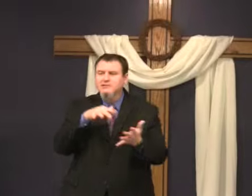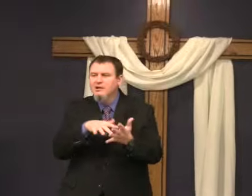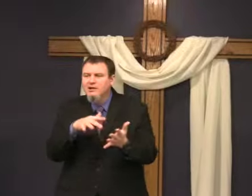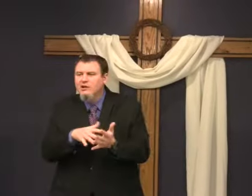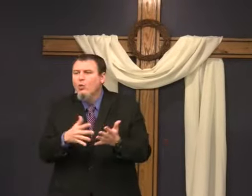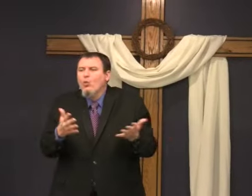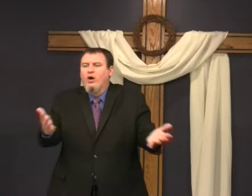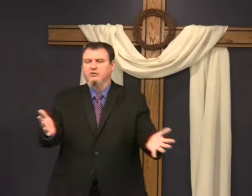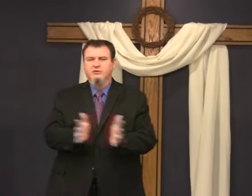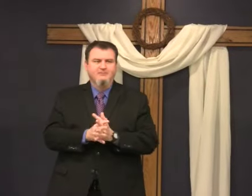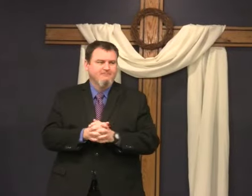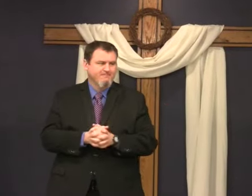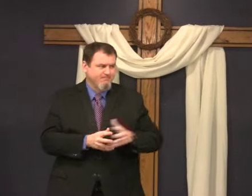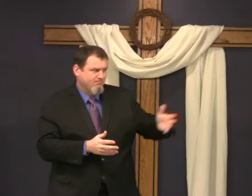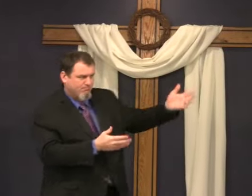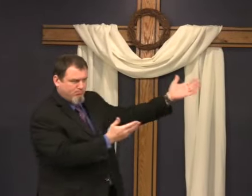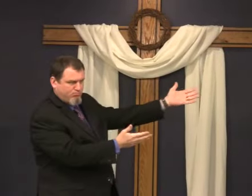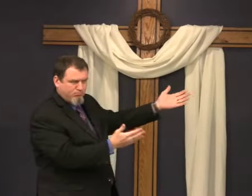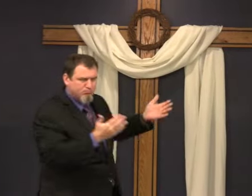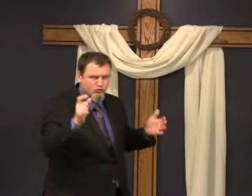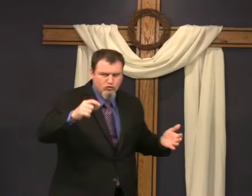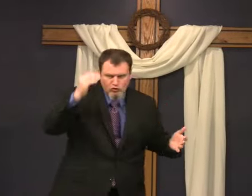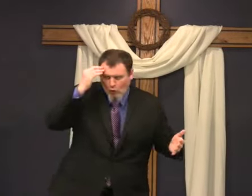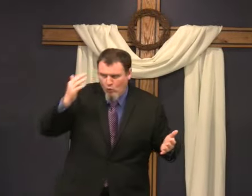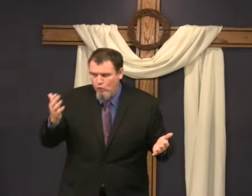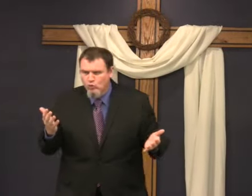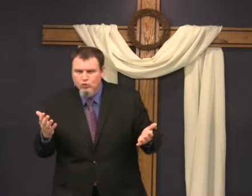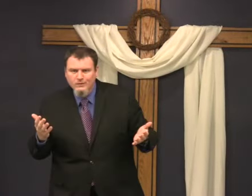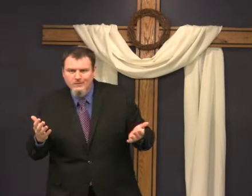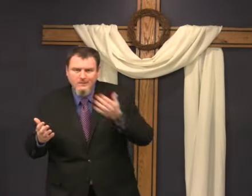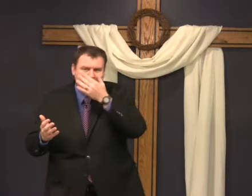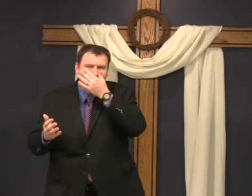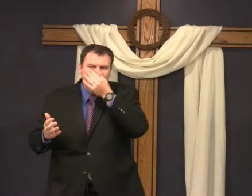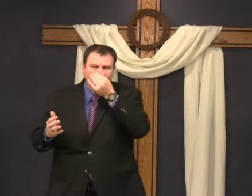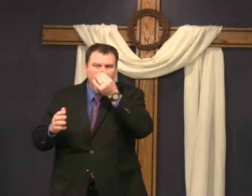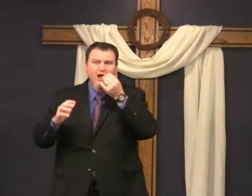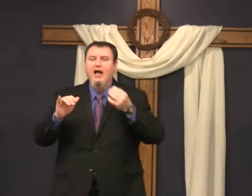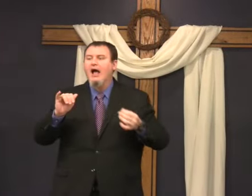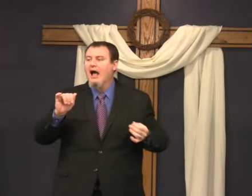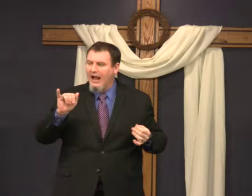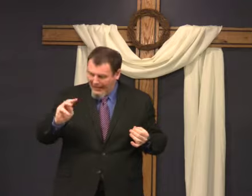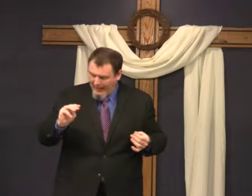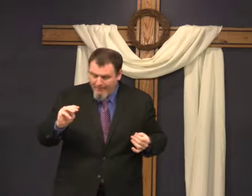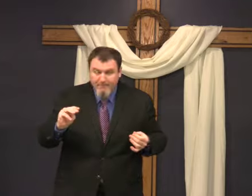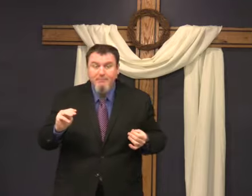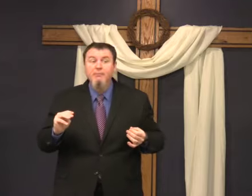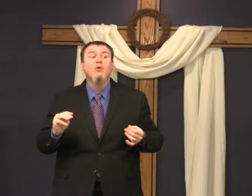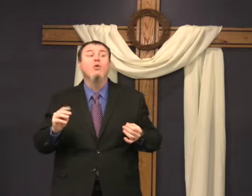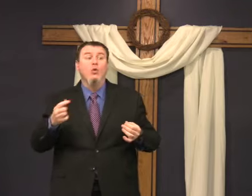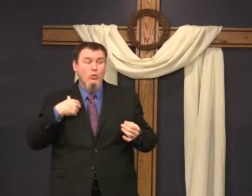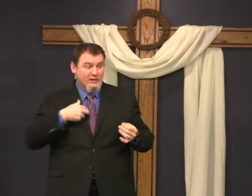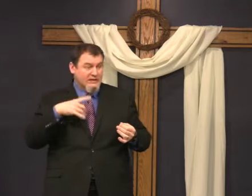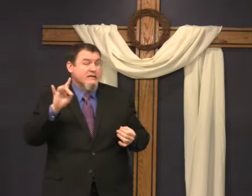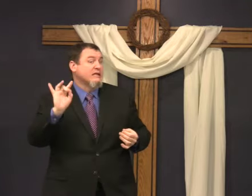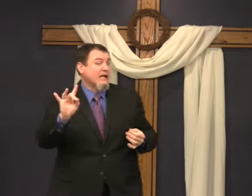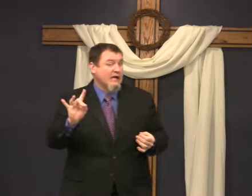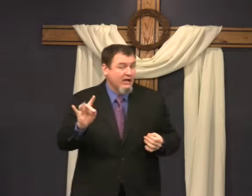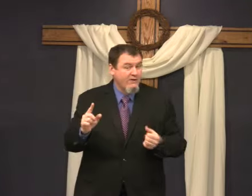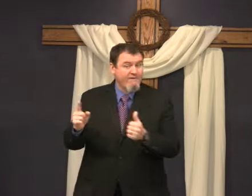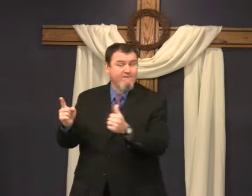So far we've been talking about what in this study? You should know. I am.